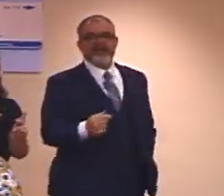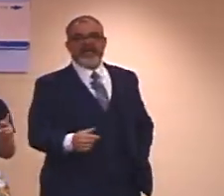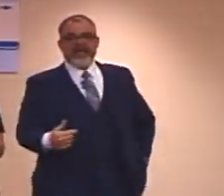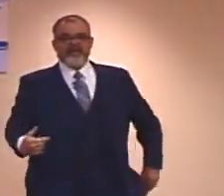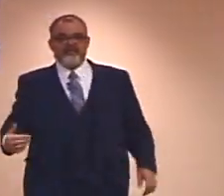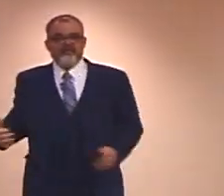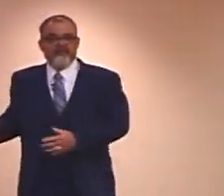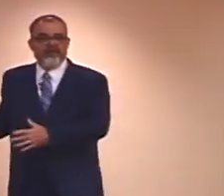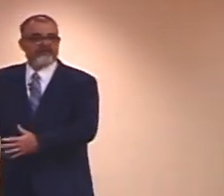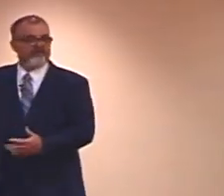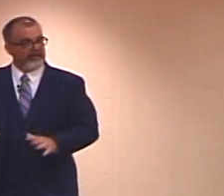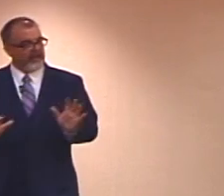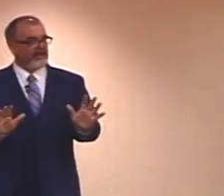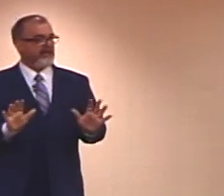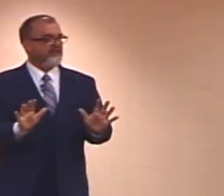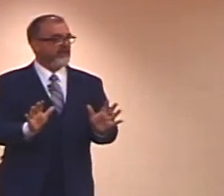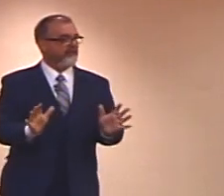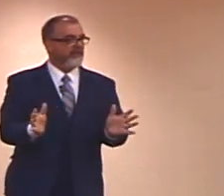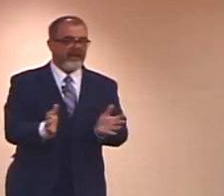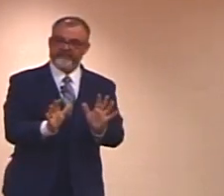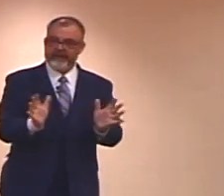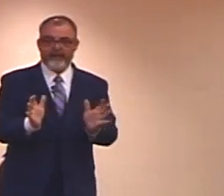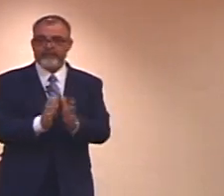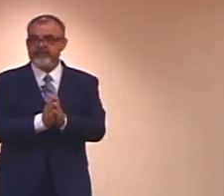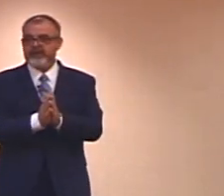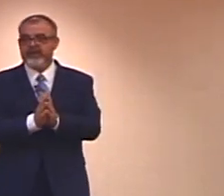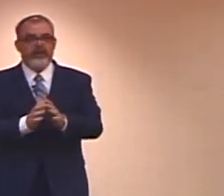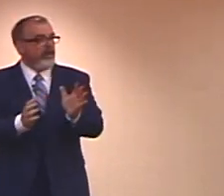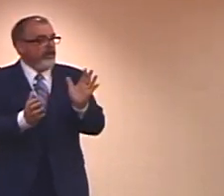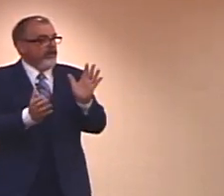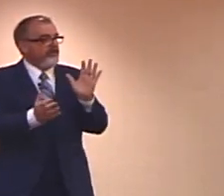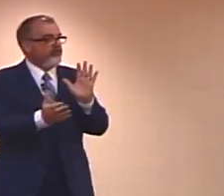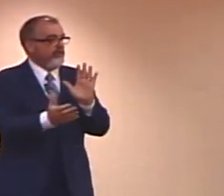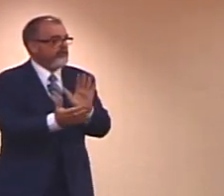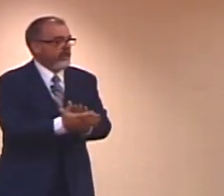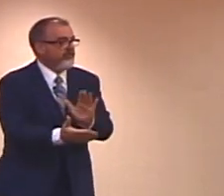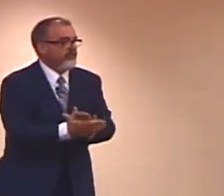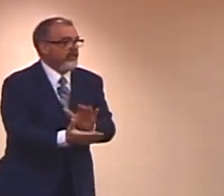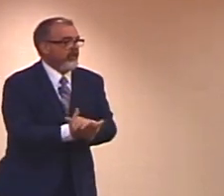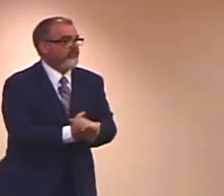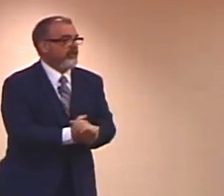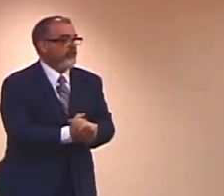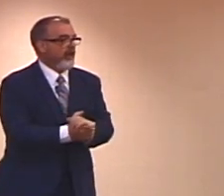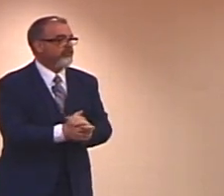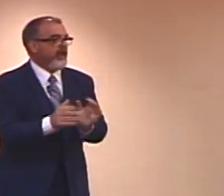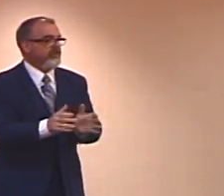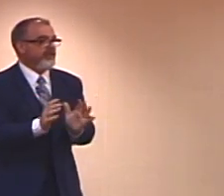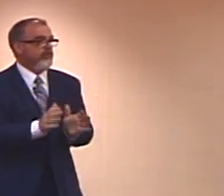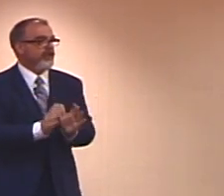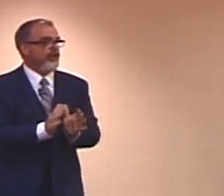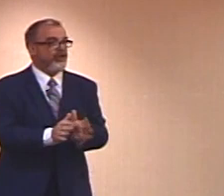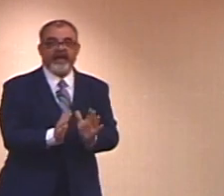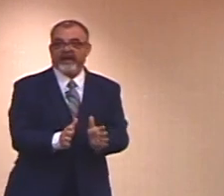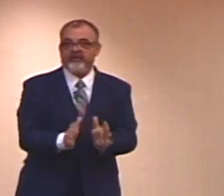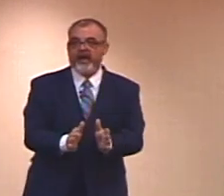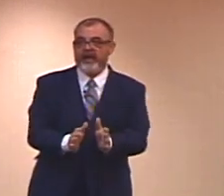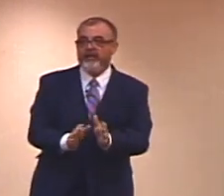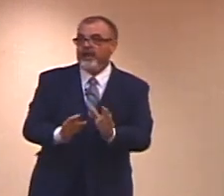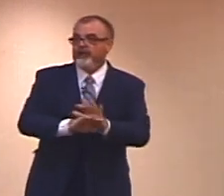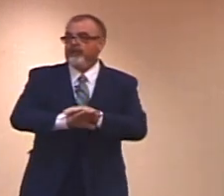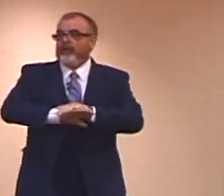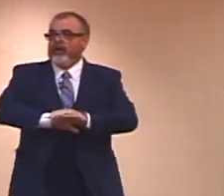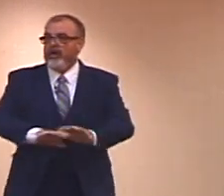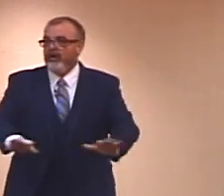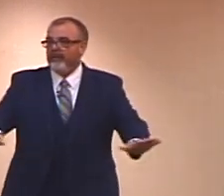Okay, I can't get too far, and I get it, and I appreciate it. The simplicity that's in Christ. Everything we're going to look at